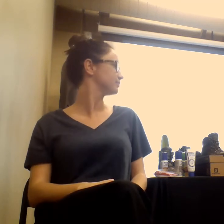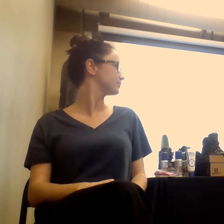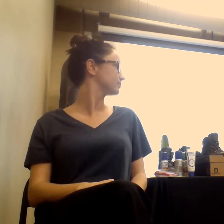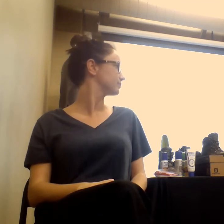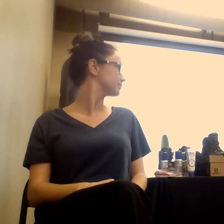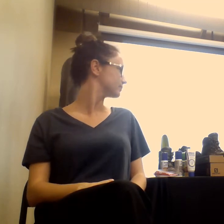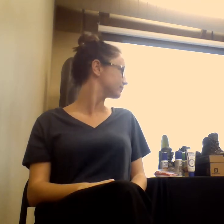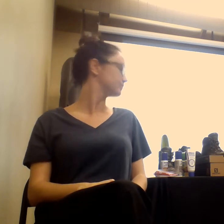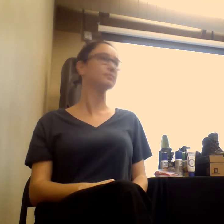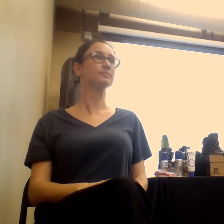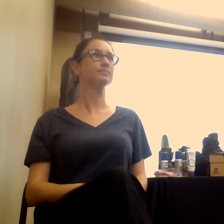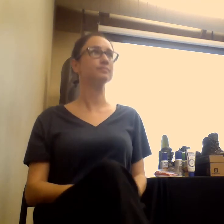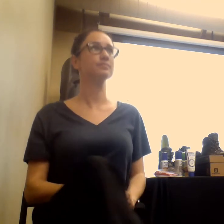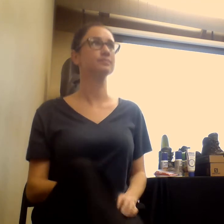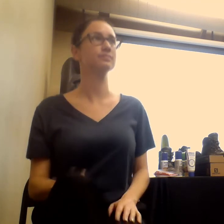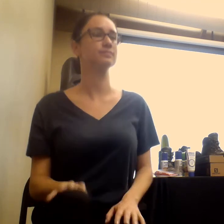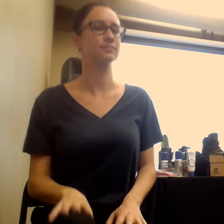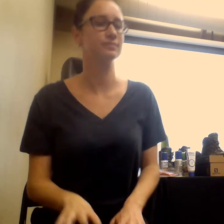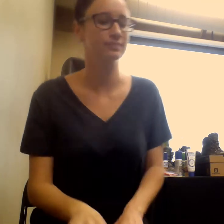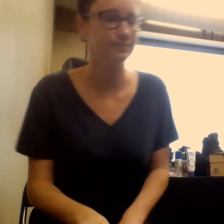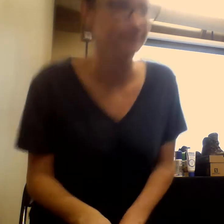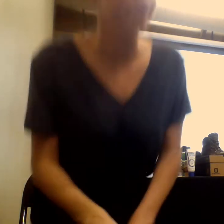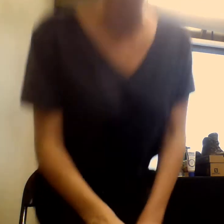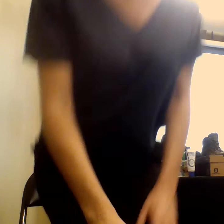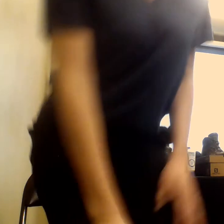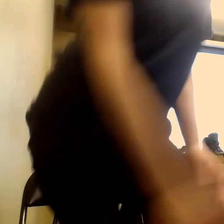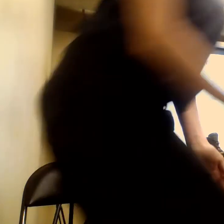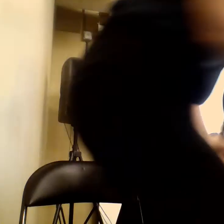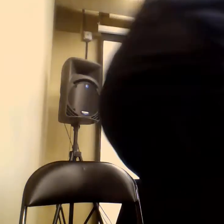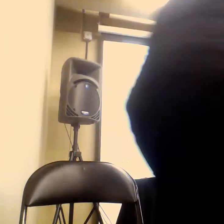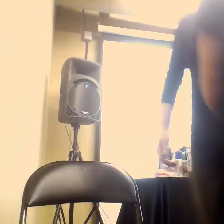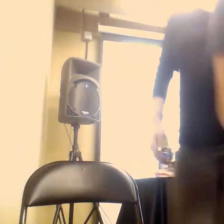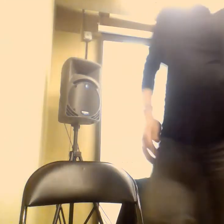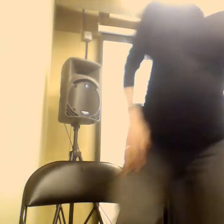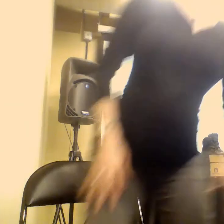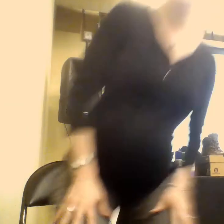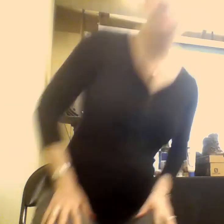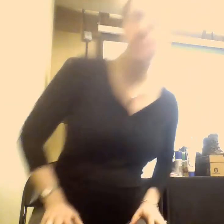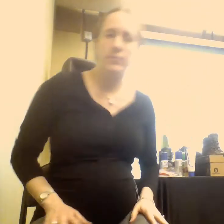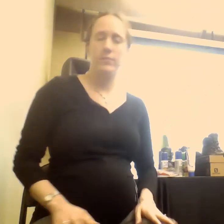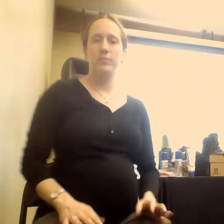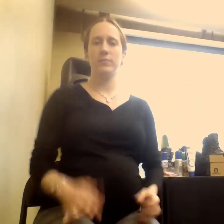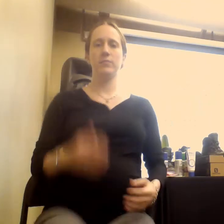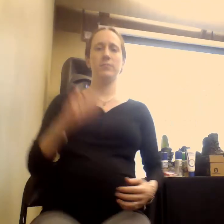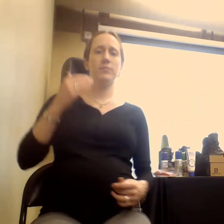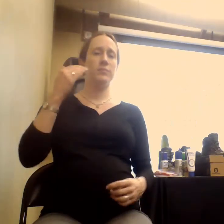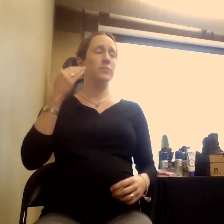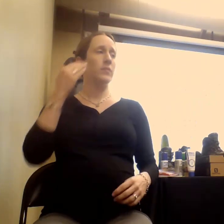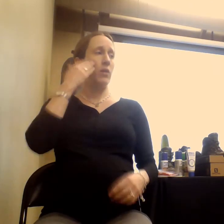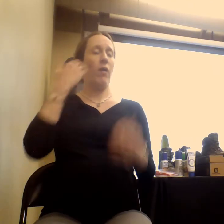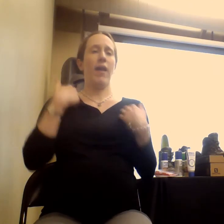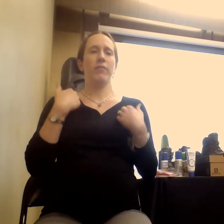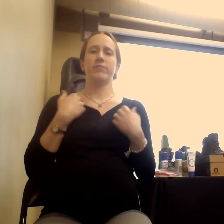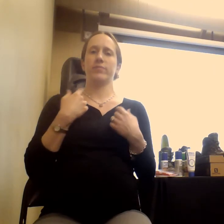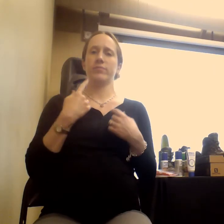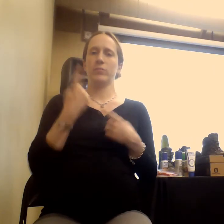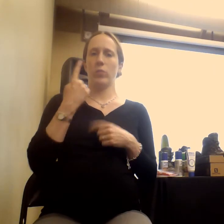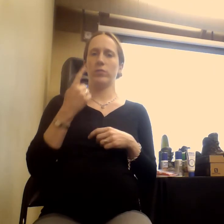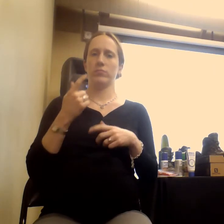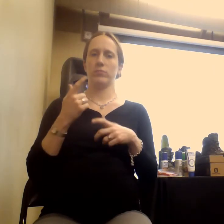thing, especially when we do a little run in Death Valley called Bag Rock Water. It's a 135-mile run through Death Valley in